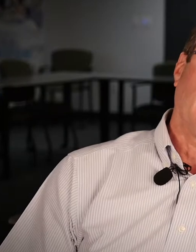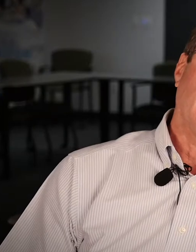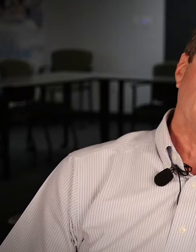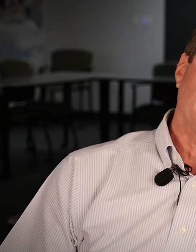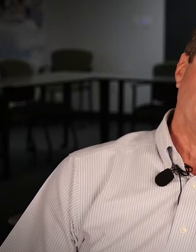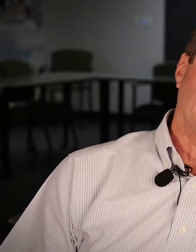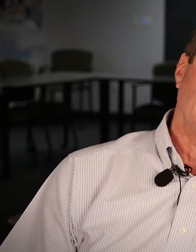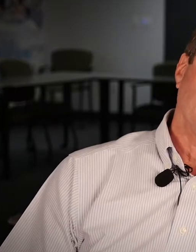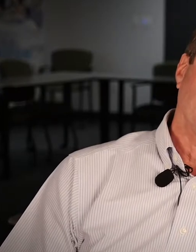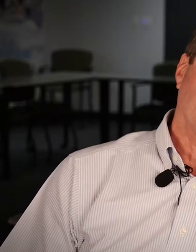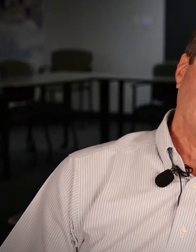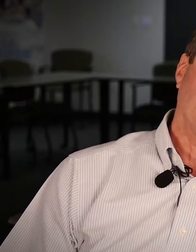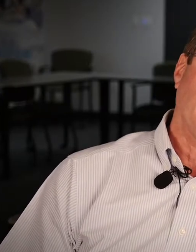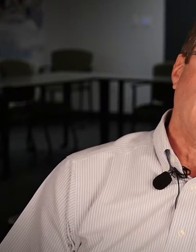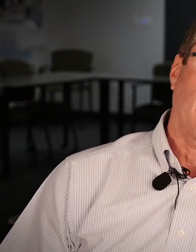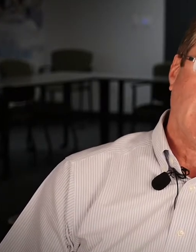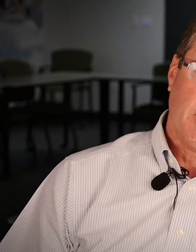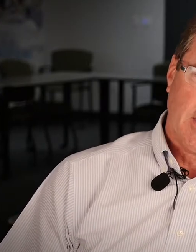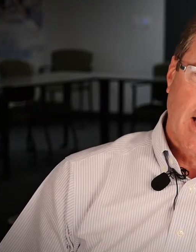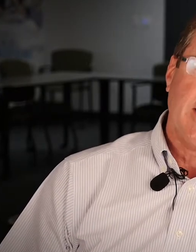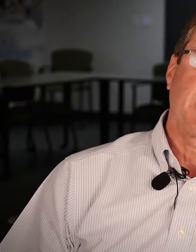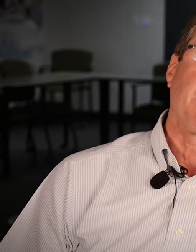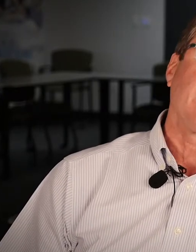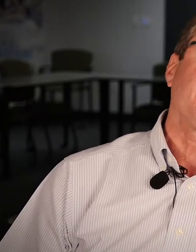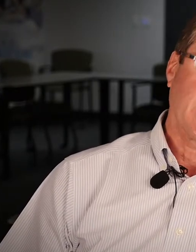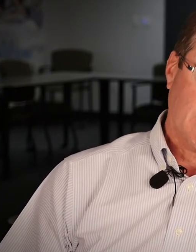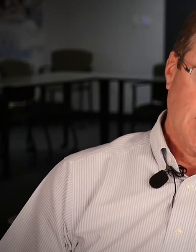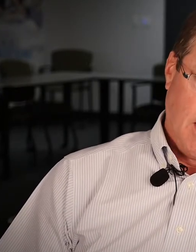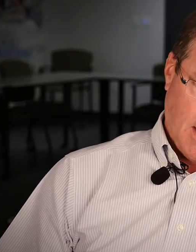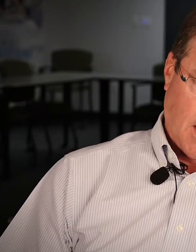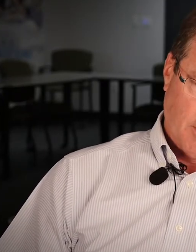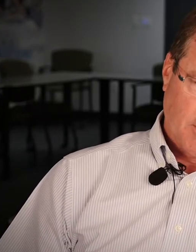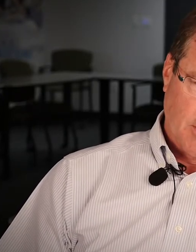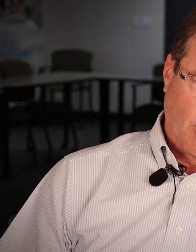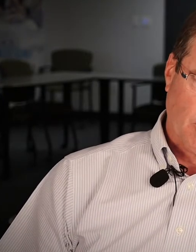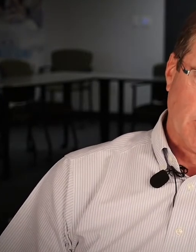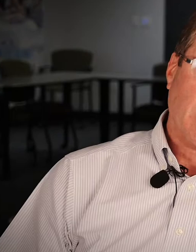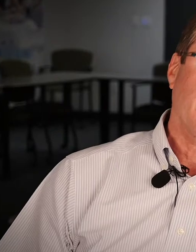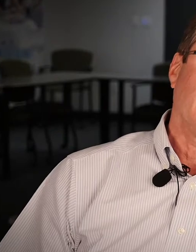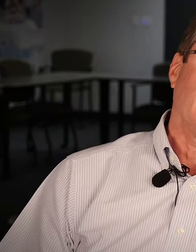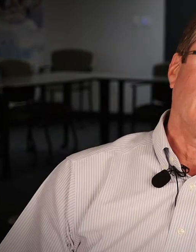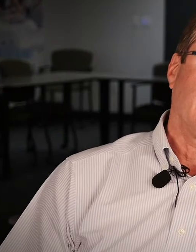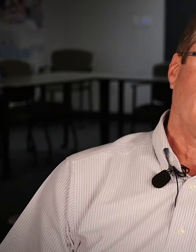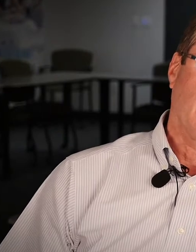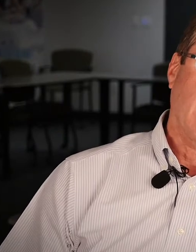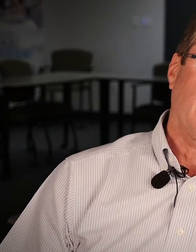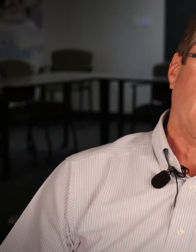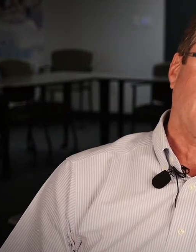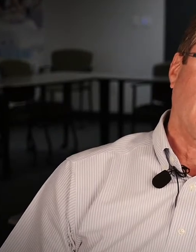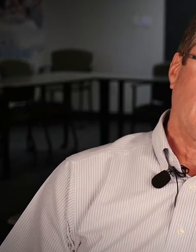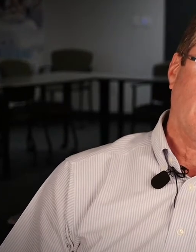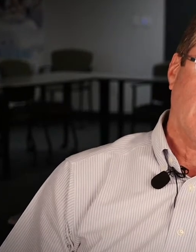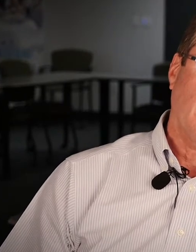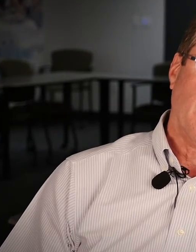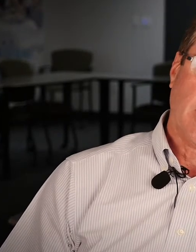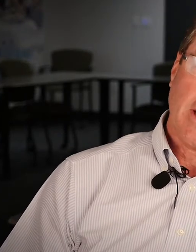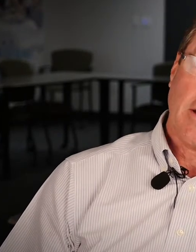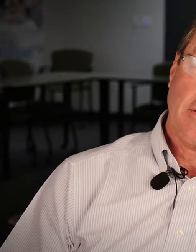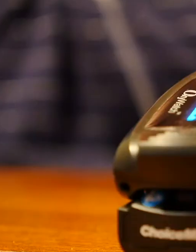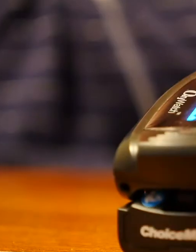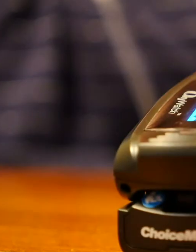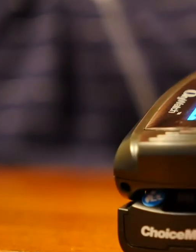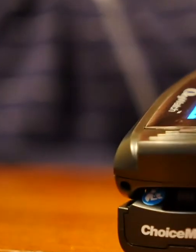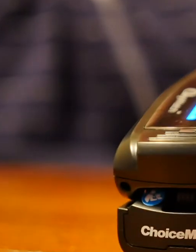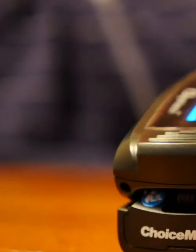with advanced COPD. And found as an added benefit this enormous reduction in reliance on